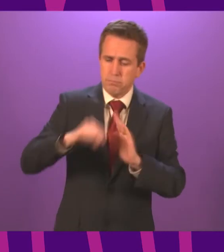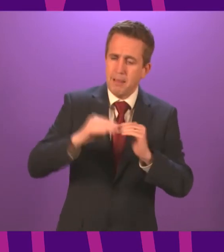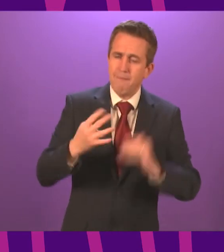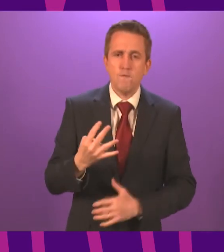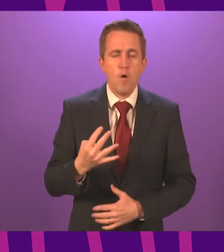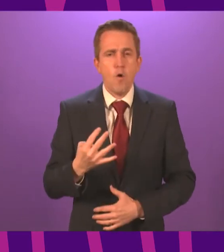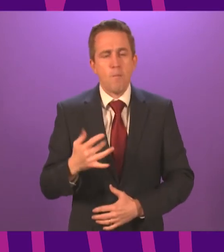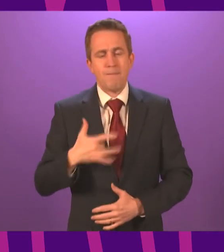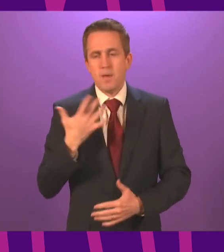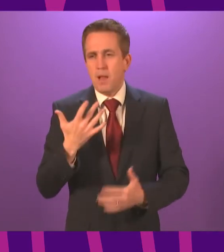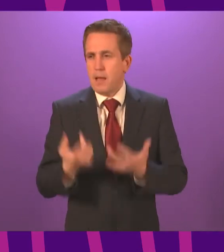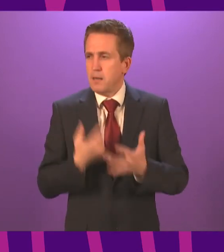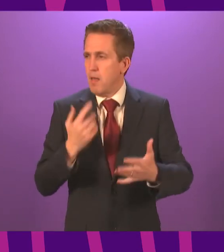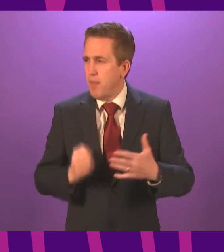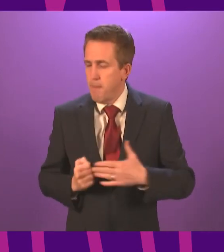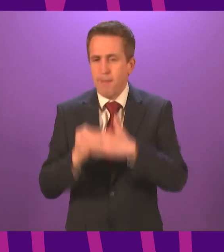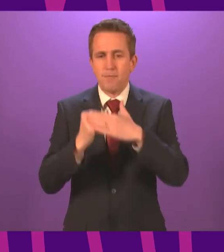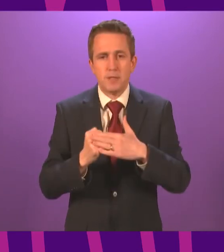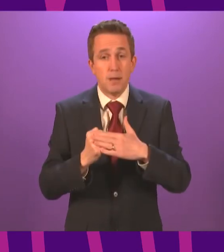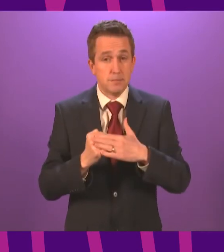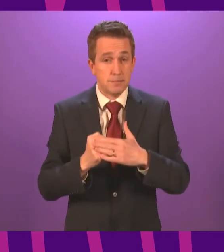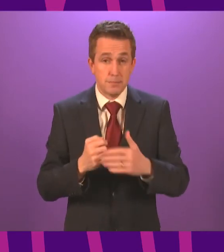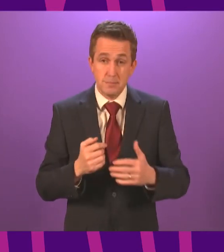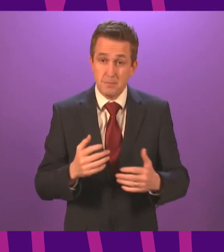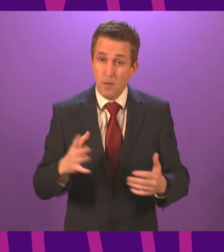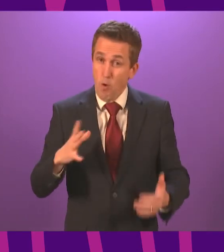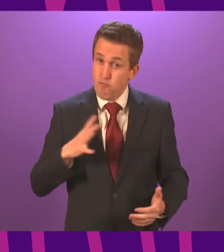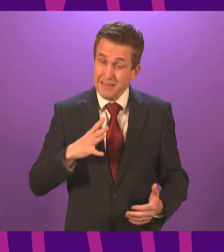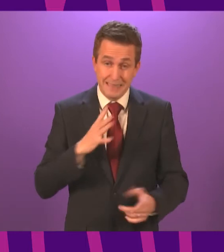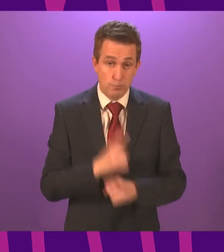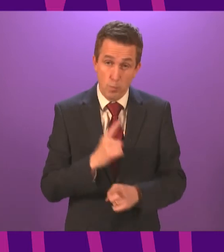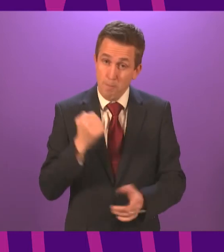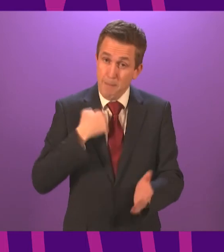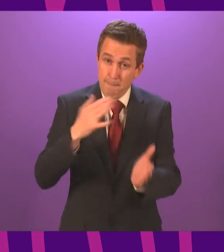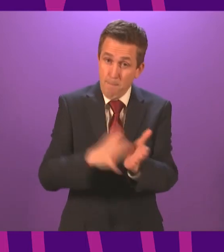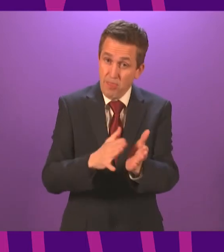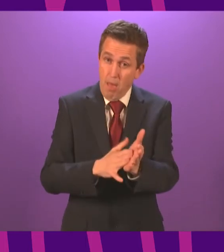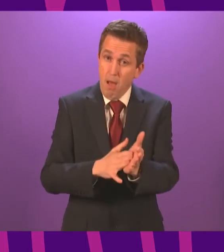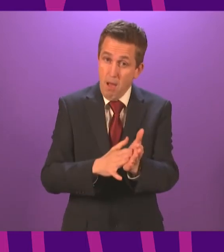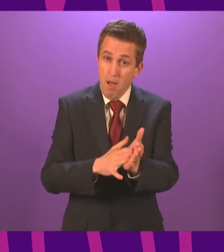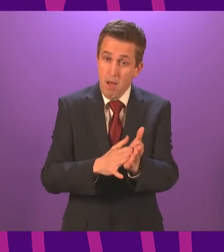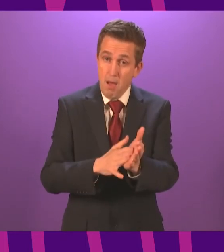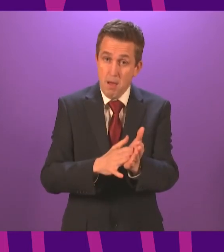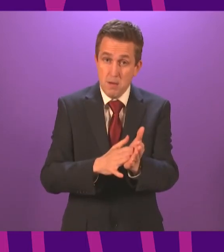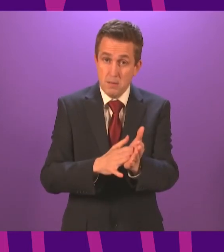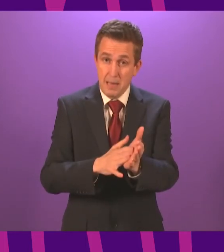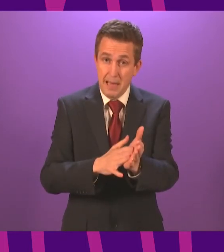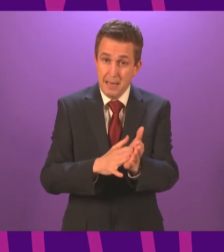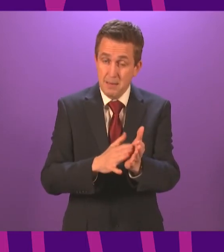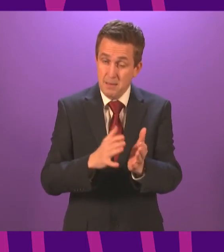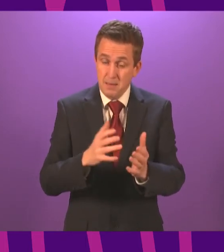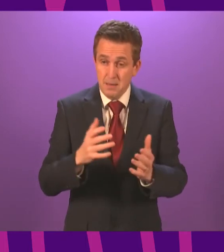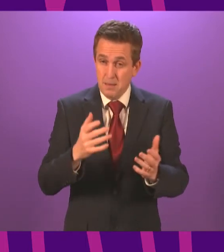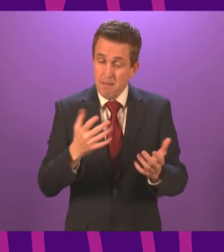climb. I've already spoken in the Chamber previously about my mum who, like many others who have loved ones who are particularly